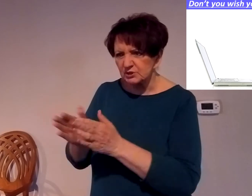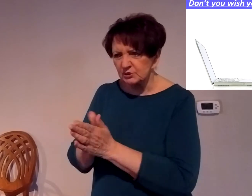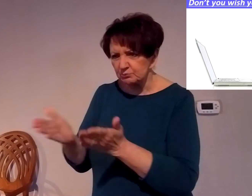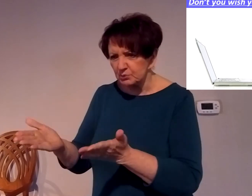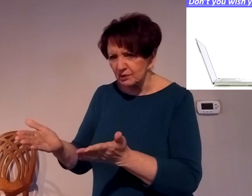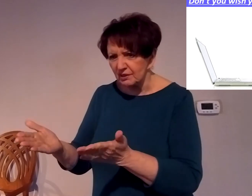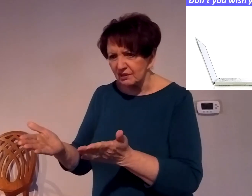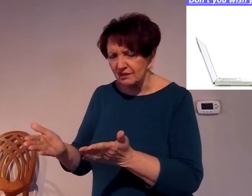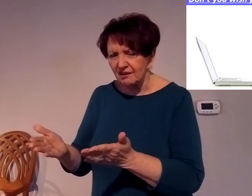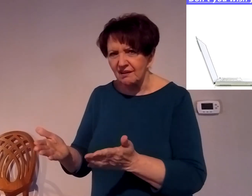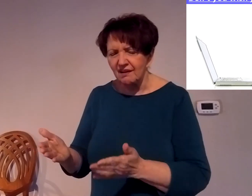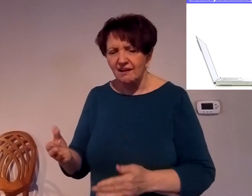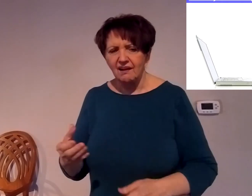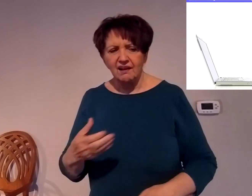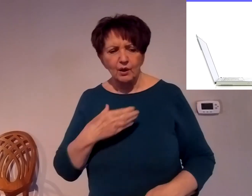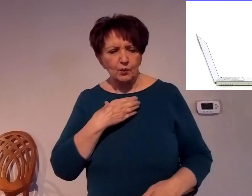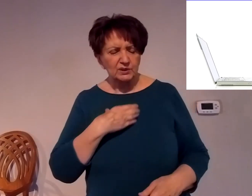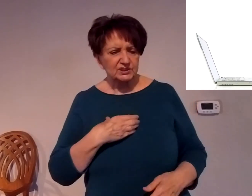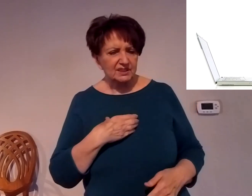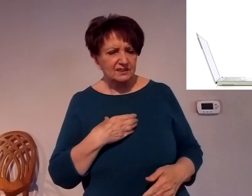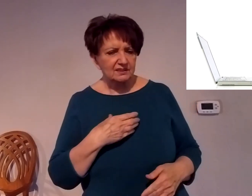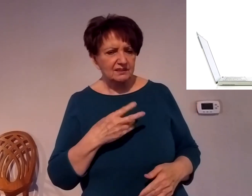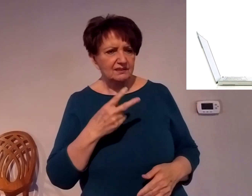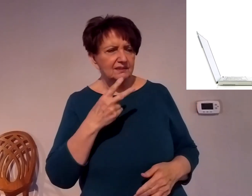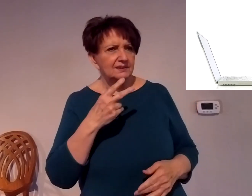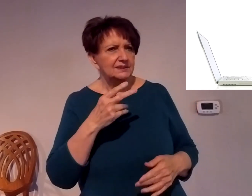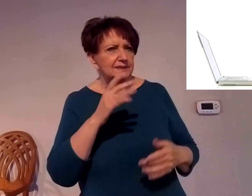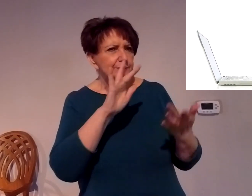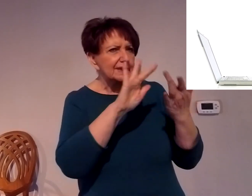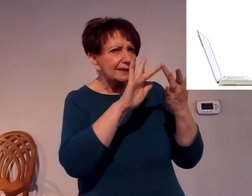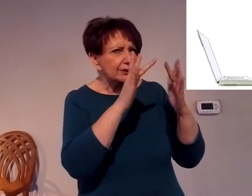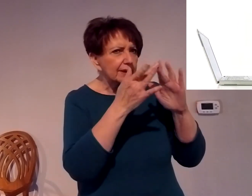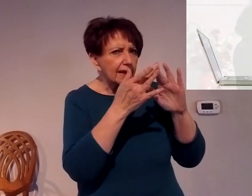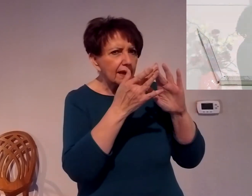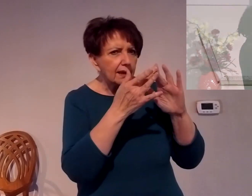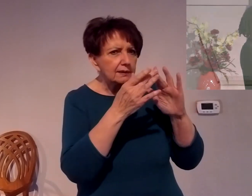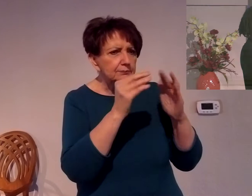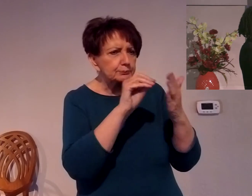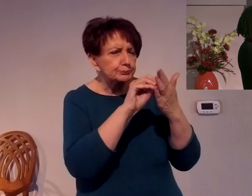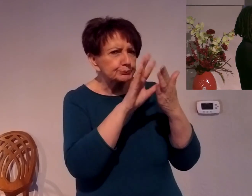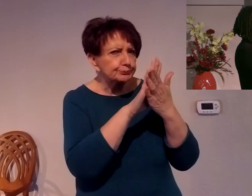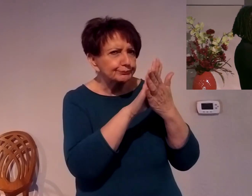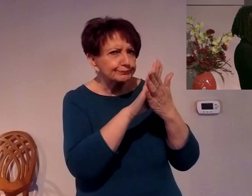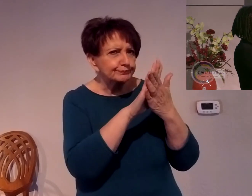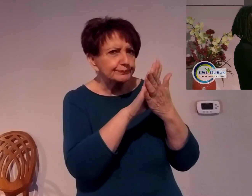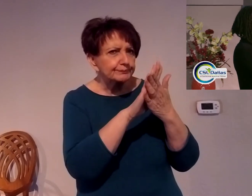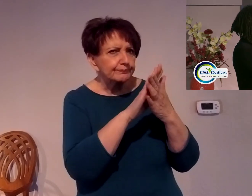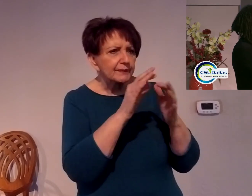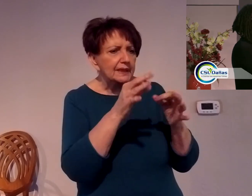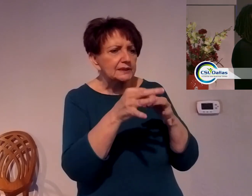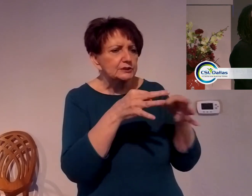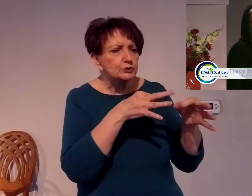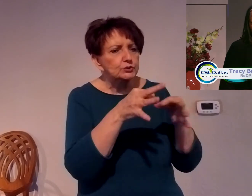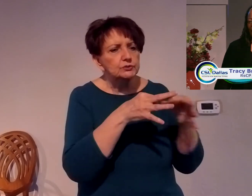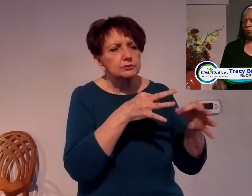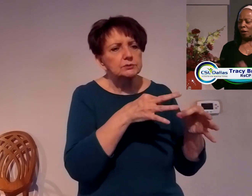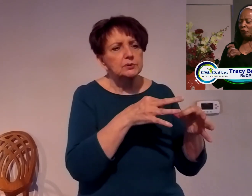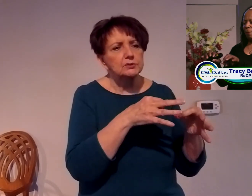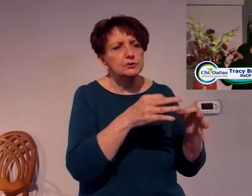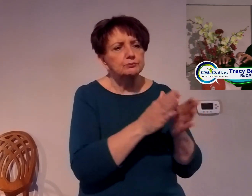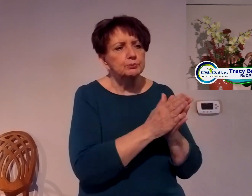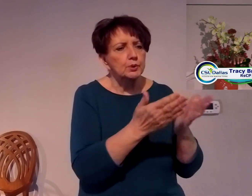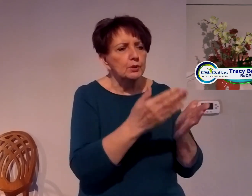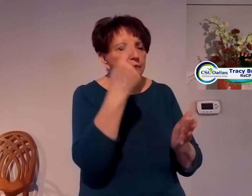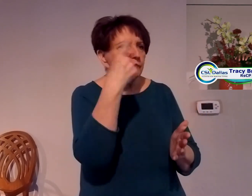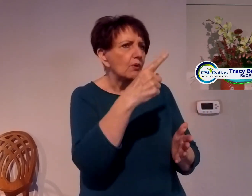manual. I wish I could just go to the internet and put in instruction manual for life,